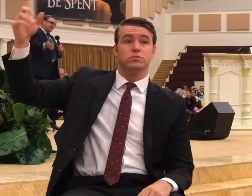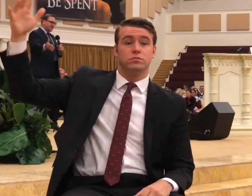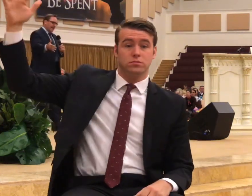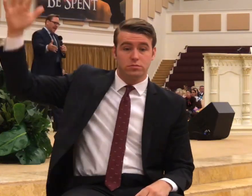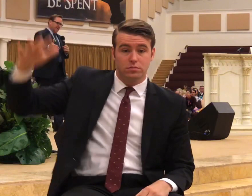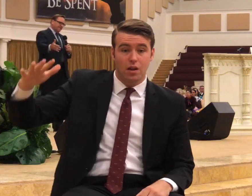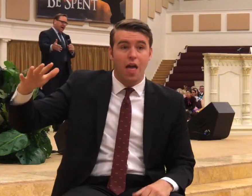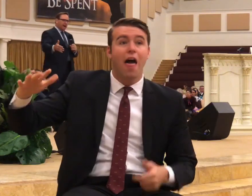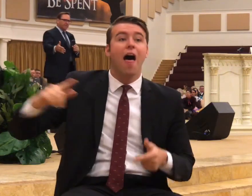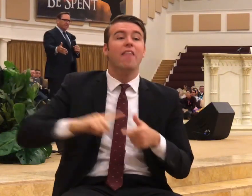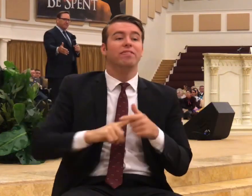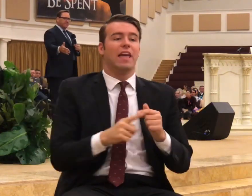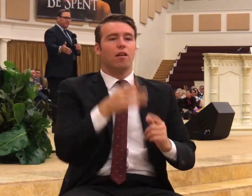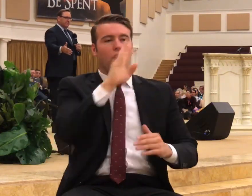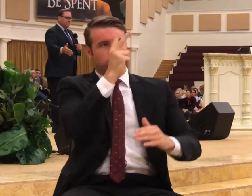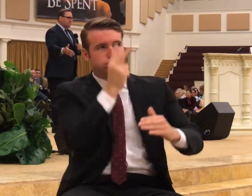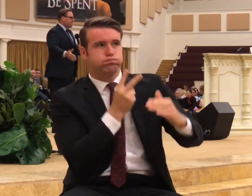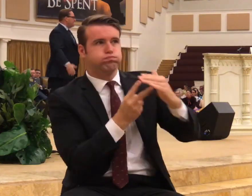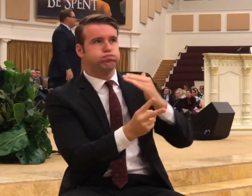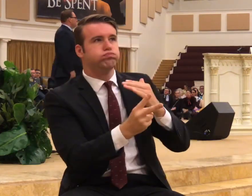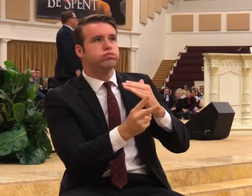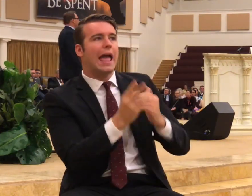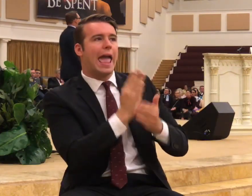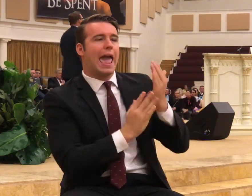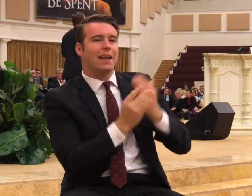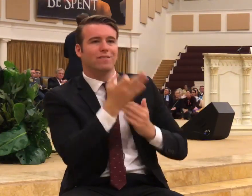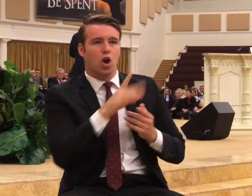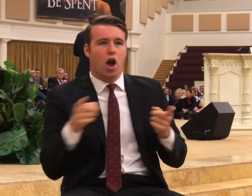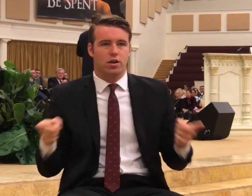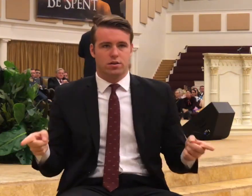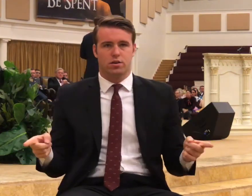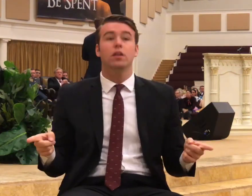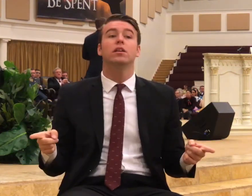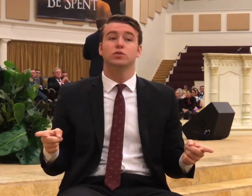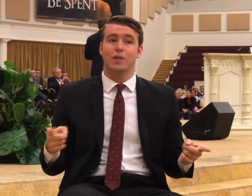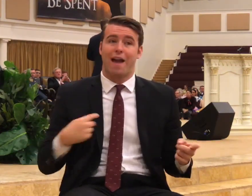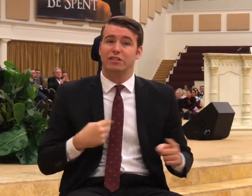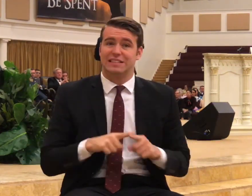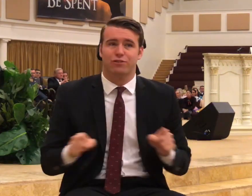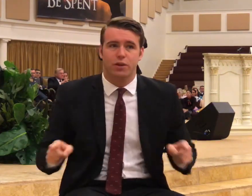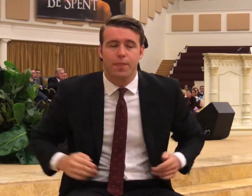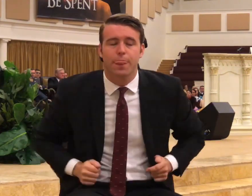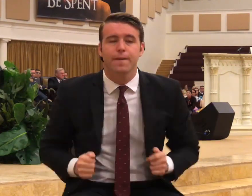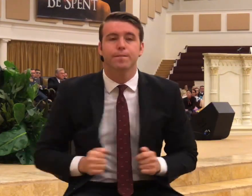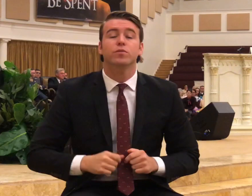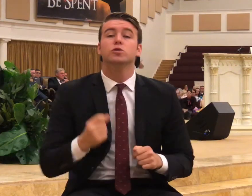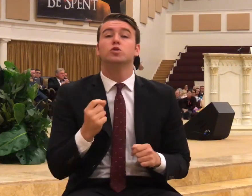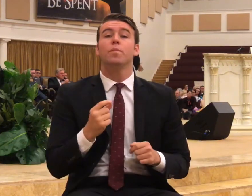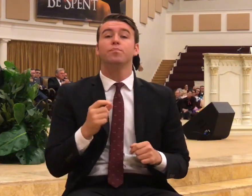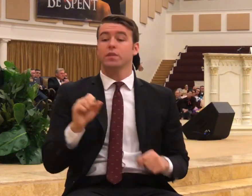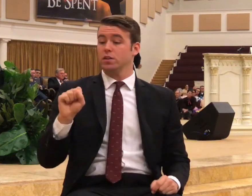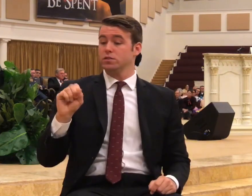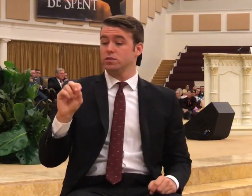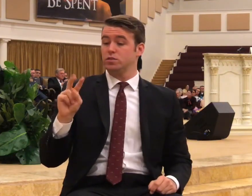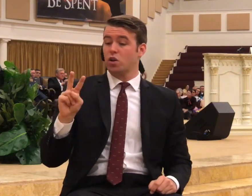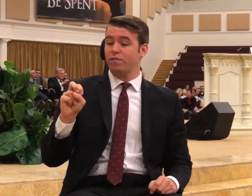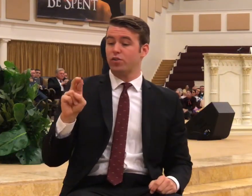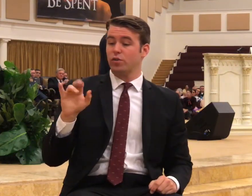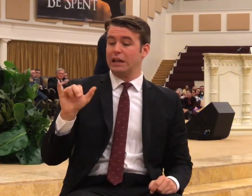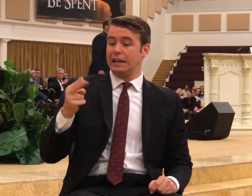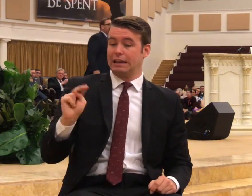providential hand of God. Okay? So you have what would be sovereign